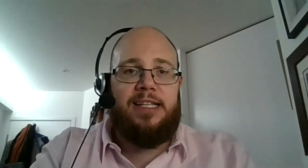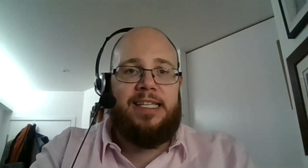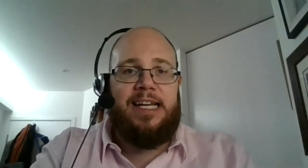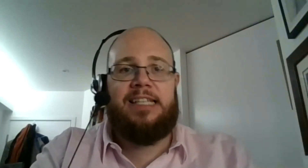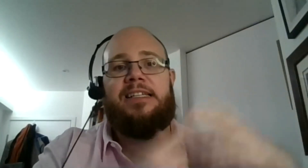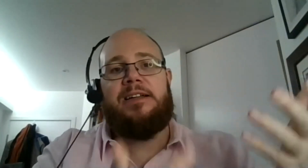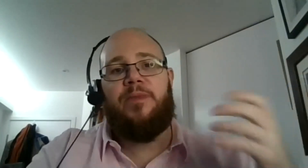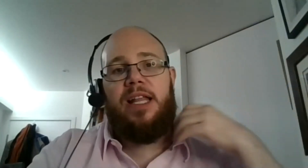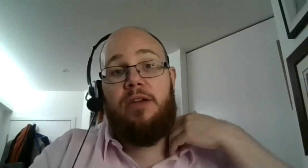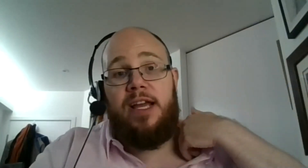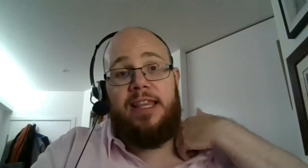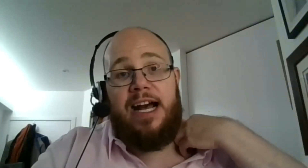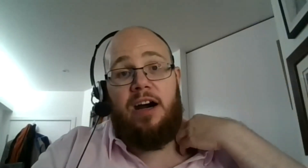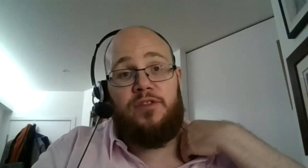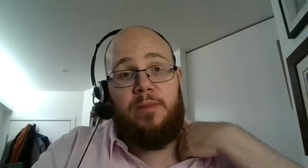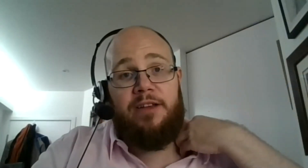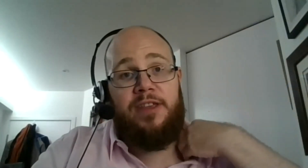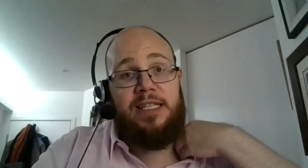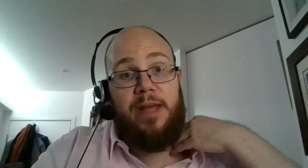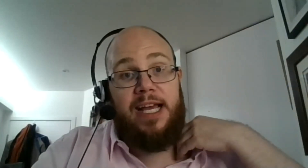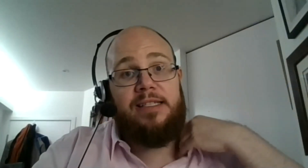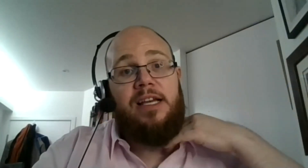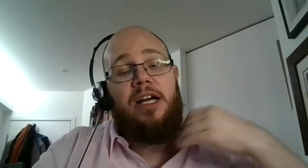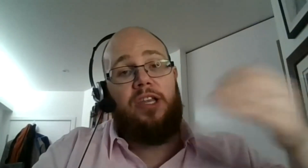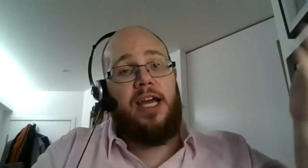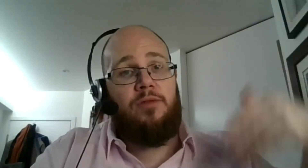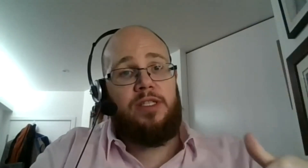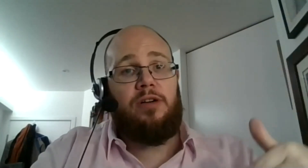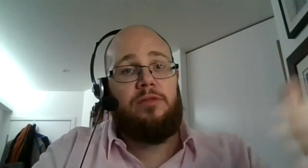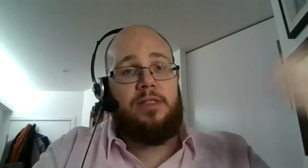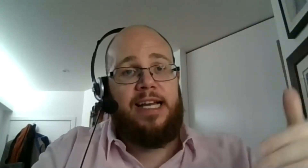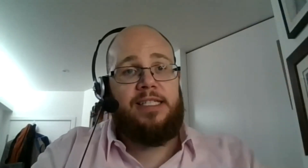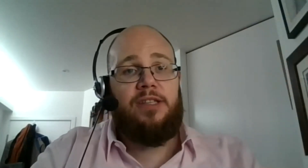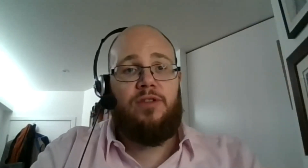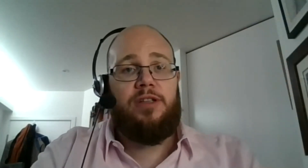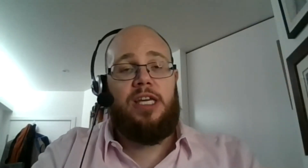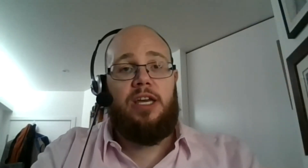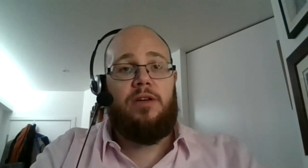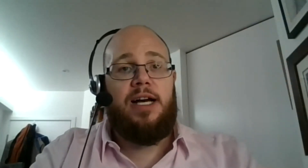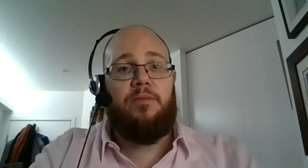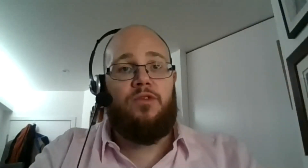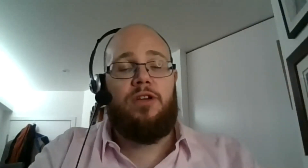pregnancy test. And they read that after about 30 minutes. And you get your result texted through to you through the